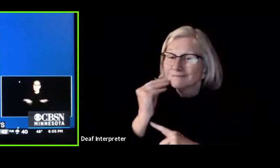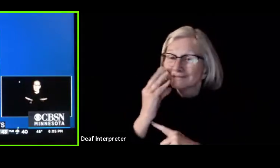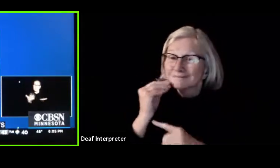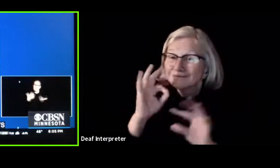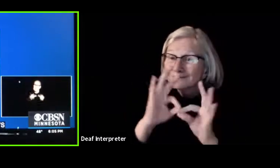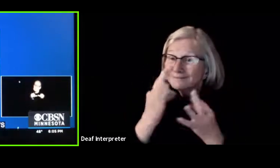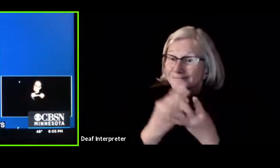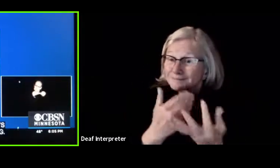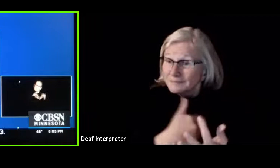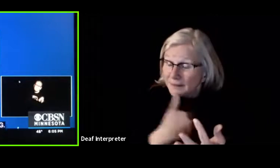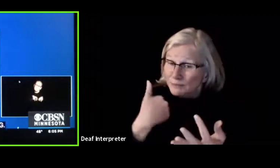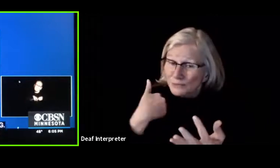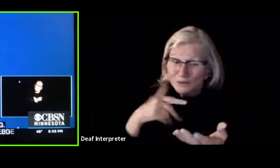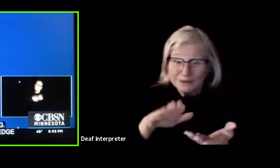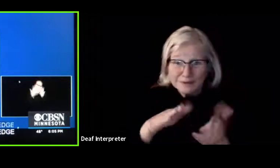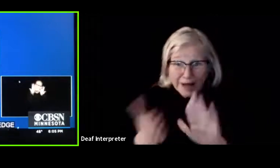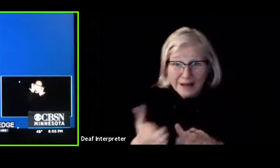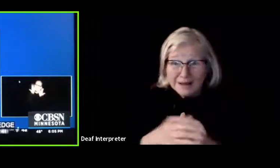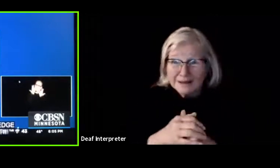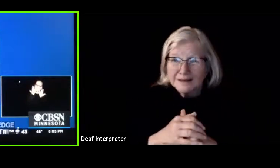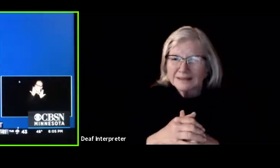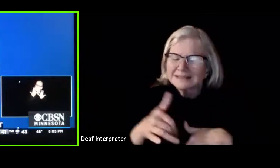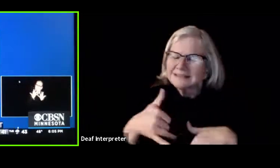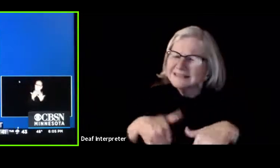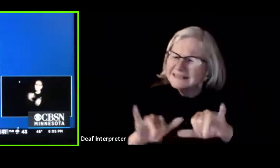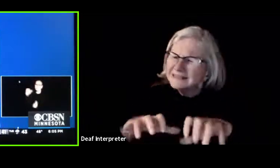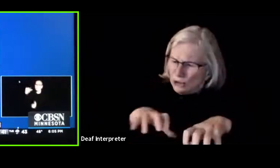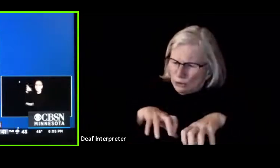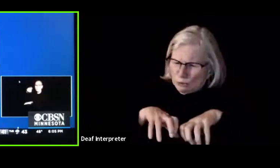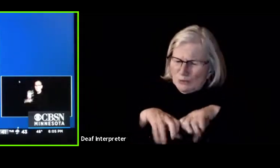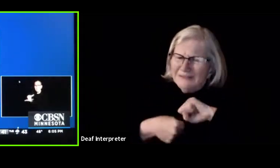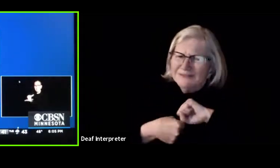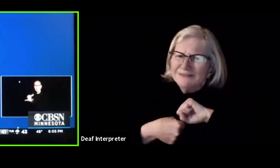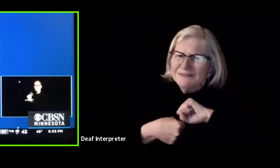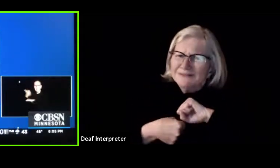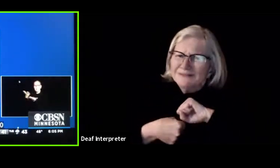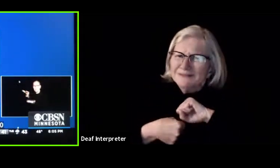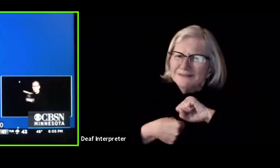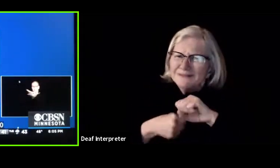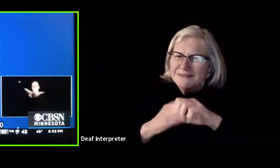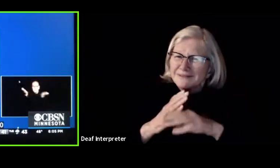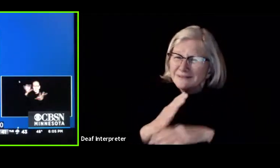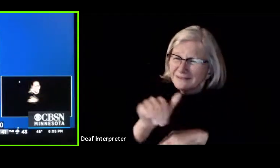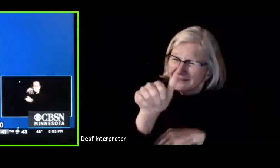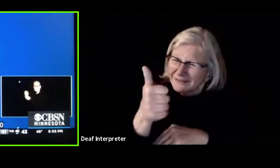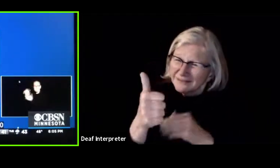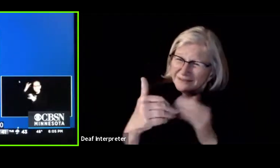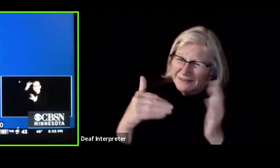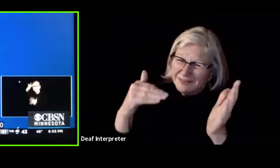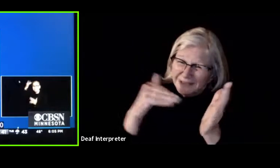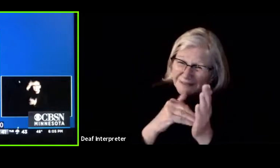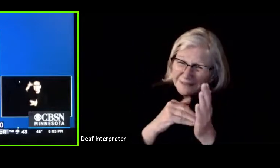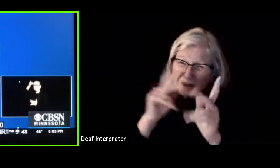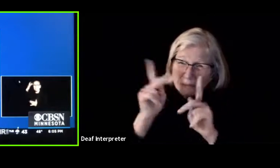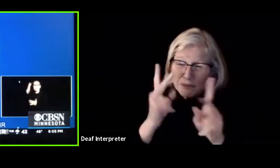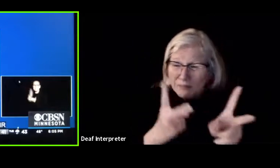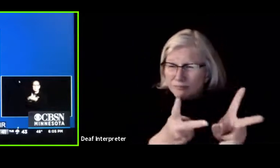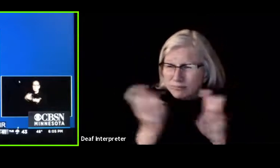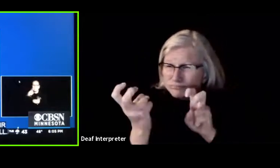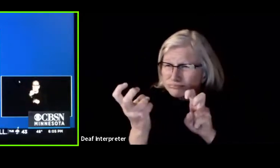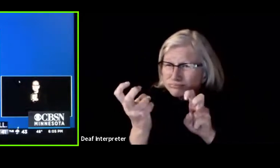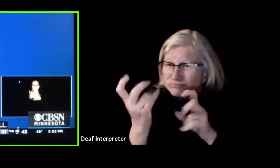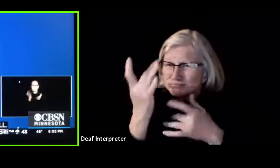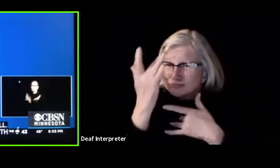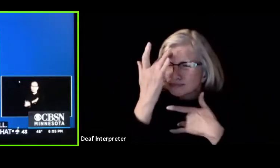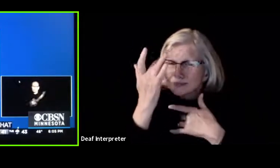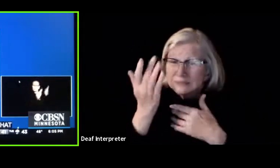of thousands who you yourself maybe got sick or others and are or were hospitalized. To